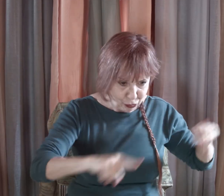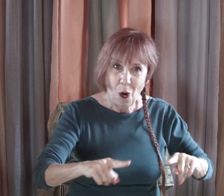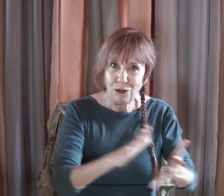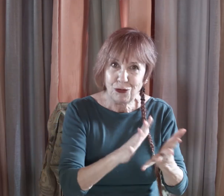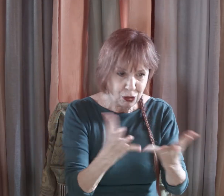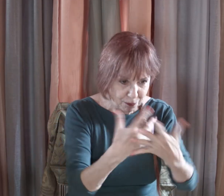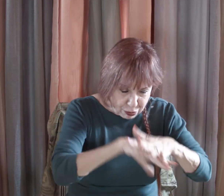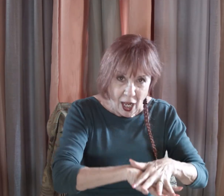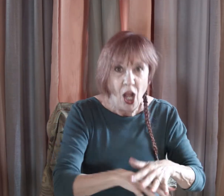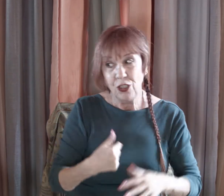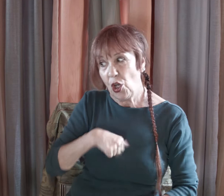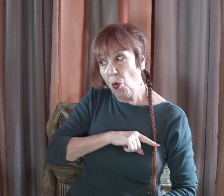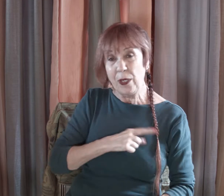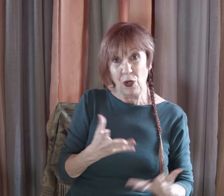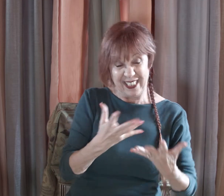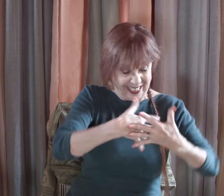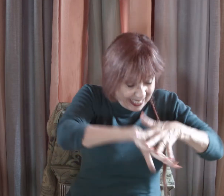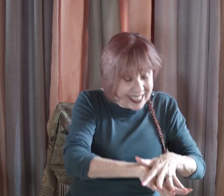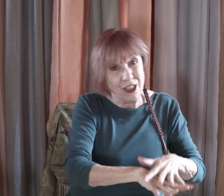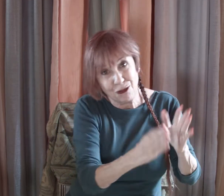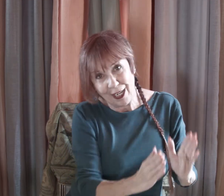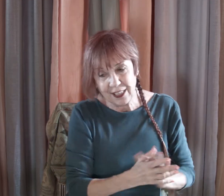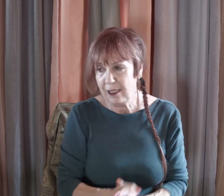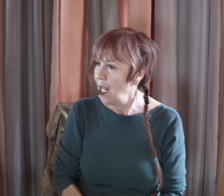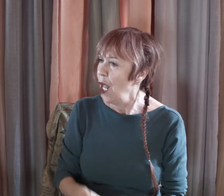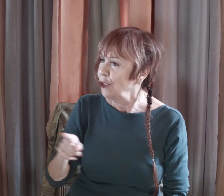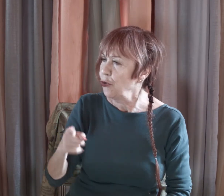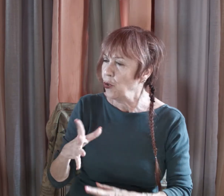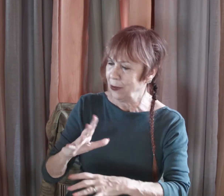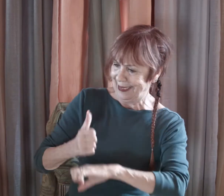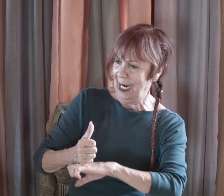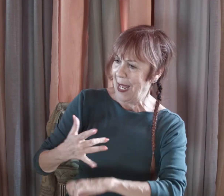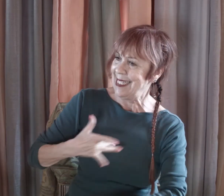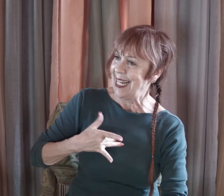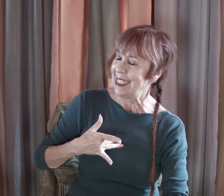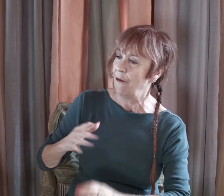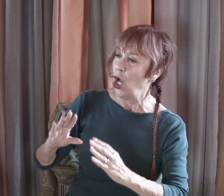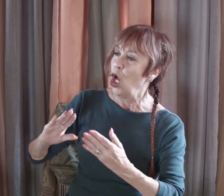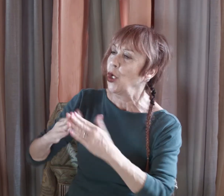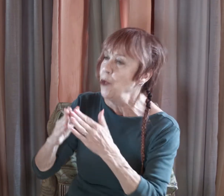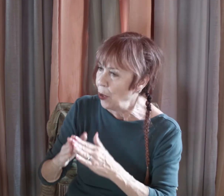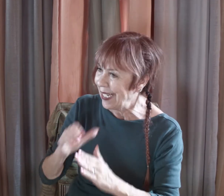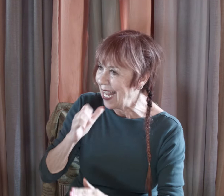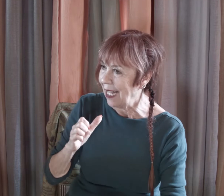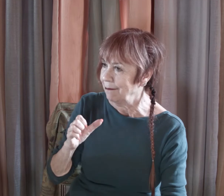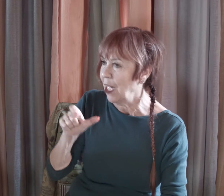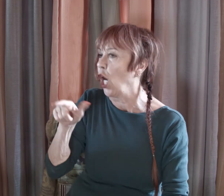So we were integrationists. Creating, in a way, a sense of community rather than creating a club. Yes,